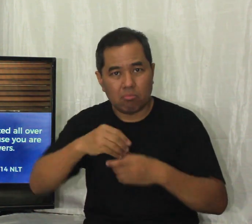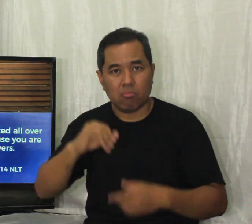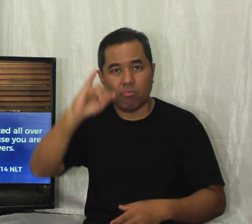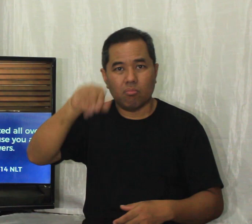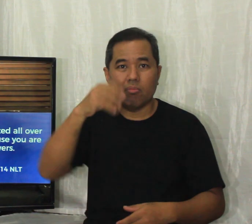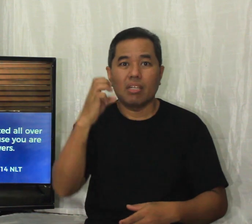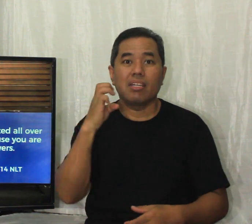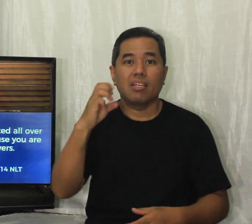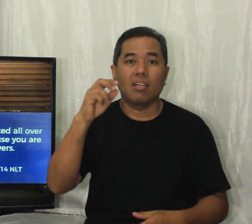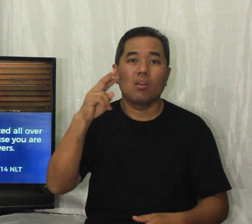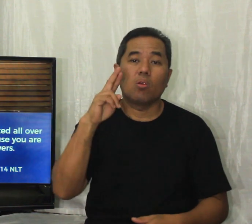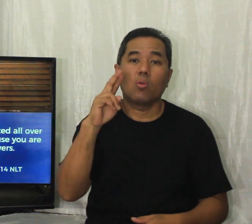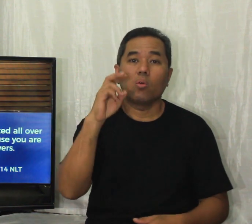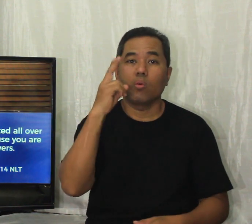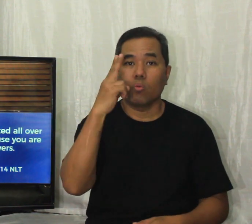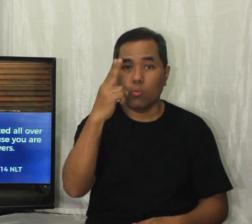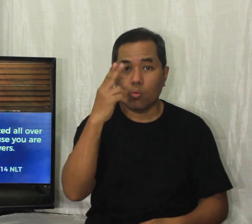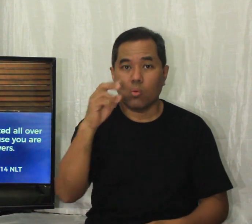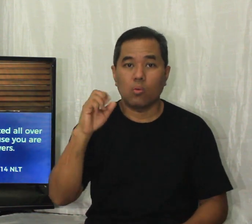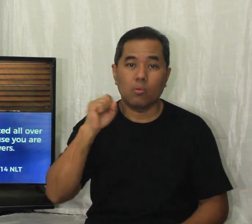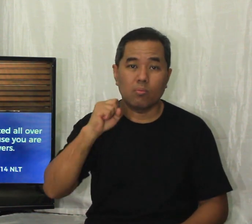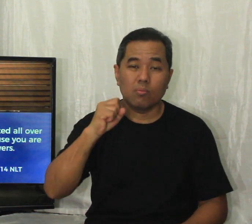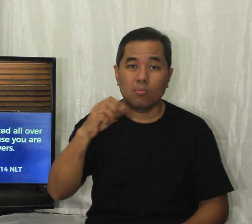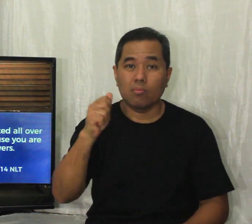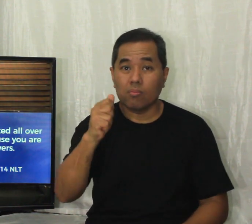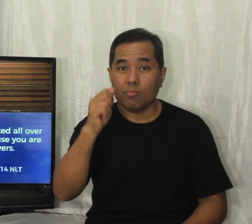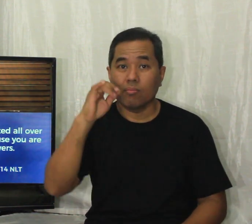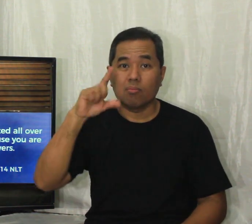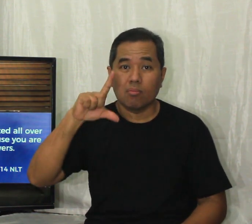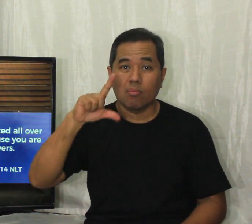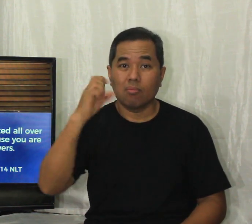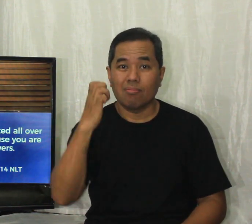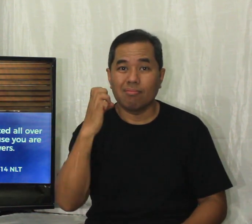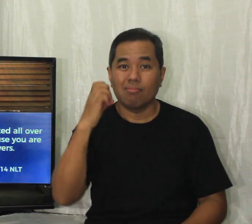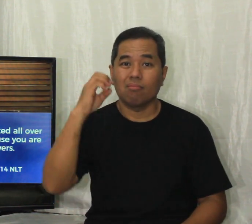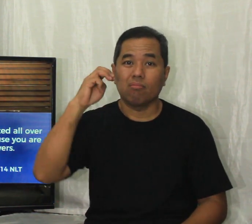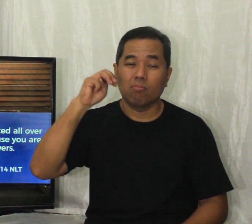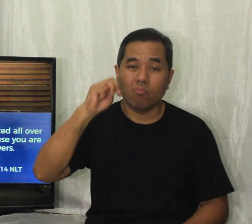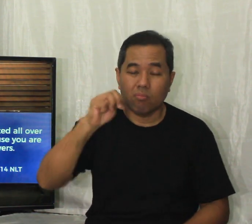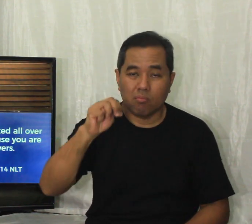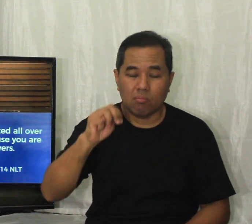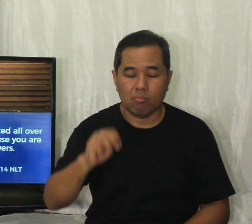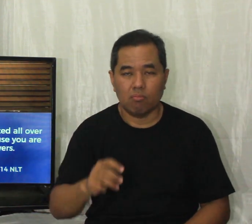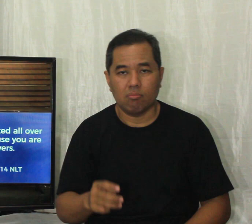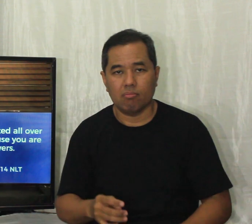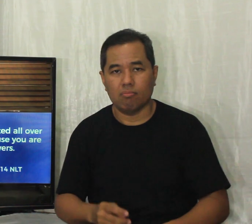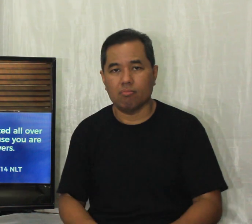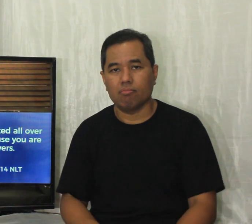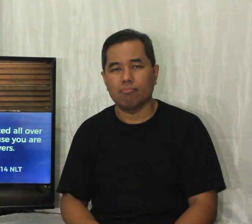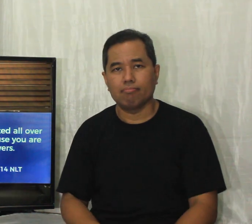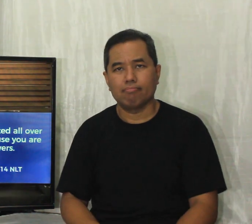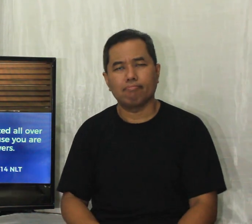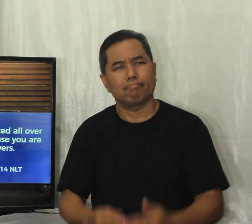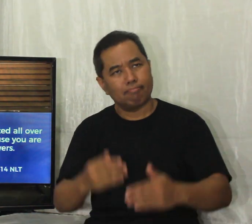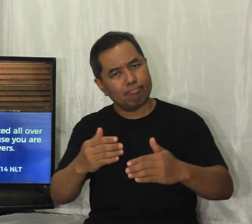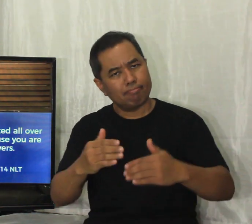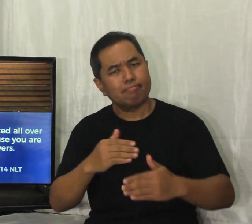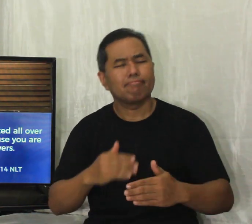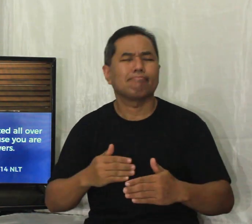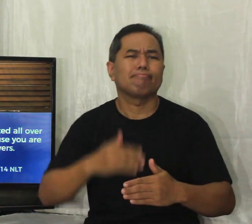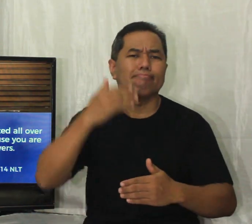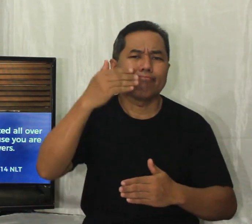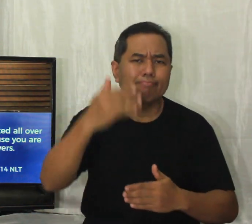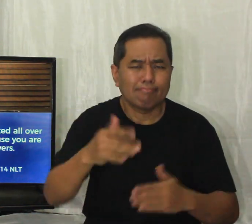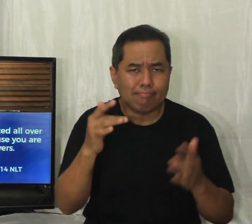predicting the future. Jesus is prophesying because after Jesus ascends into heaven,